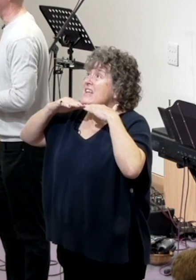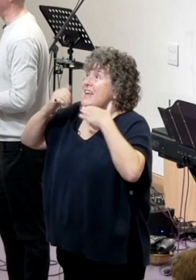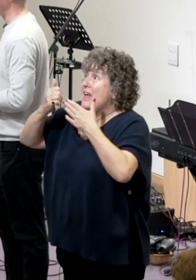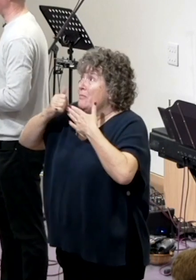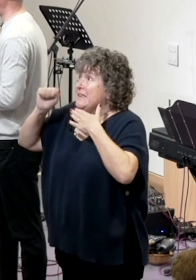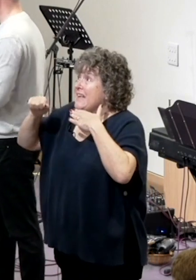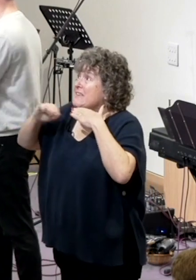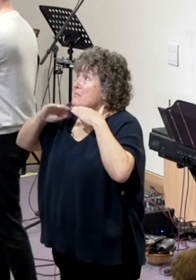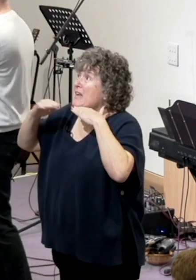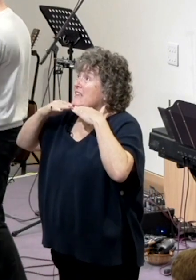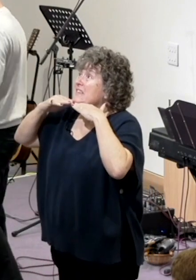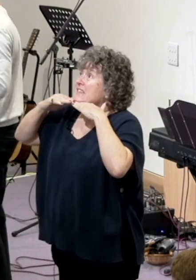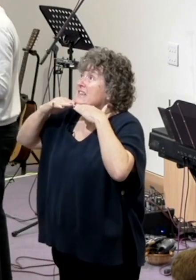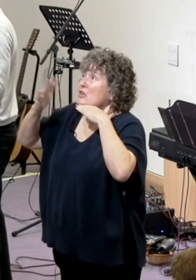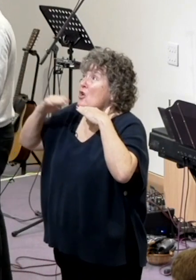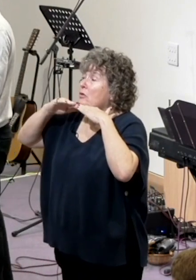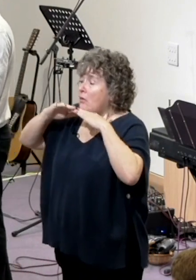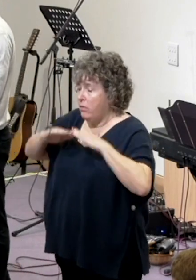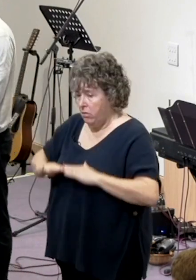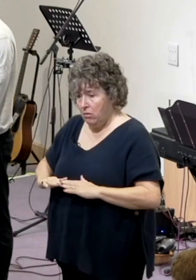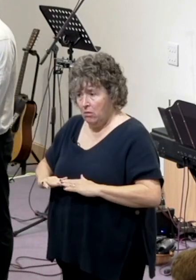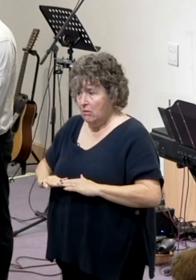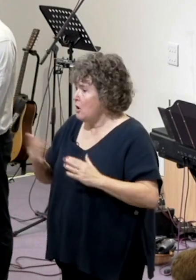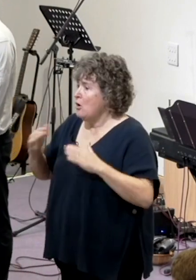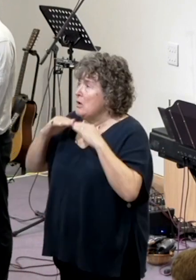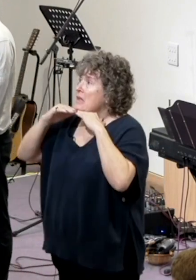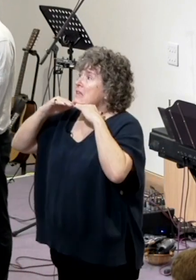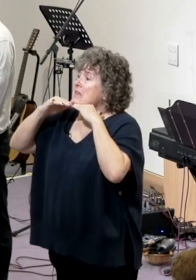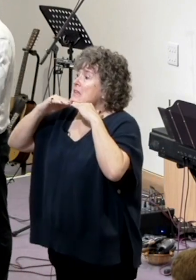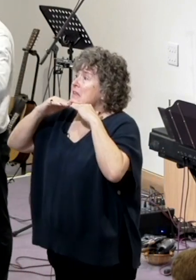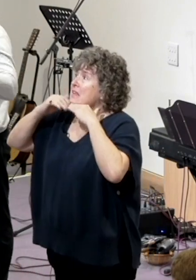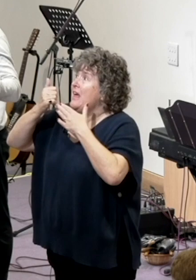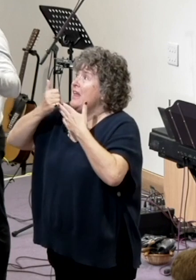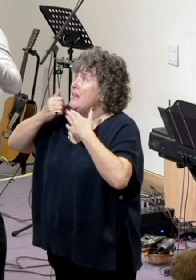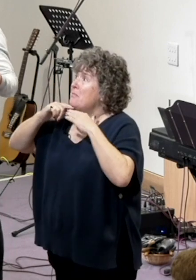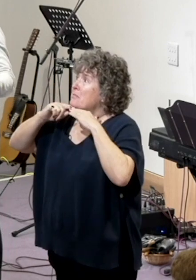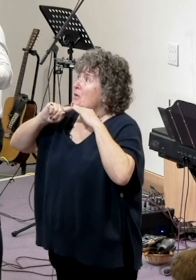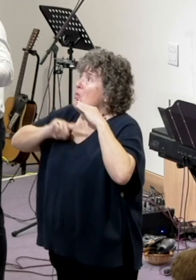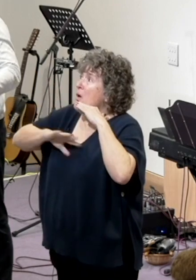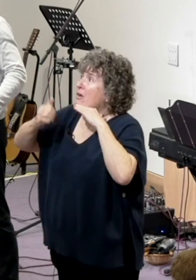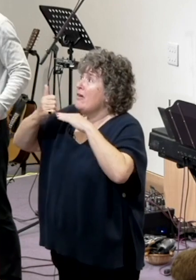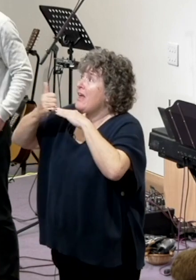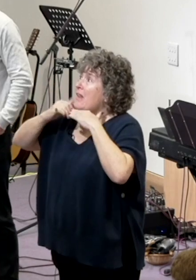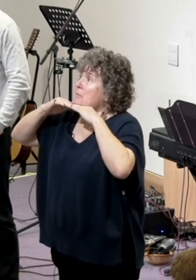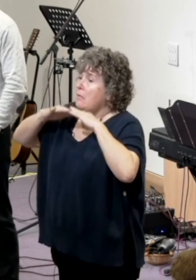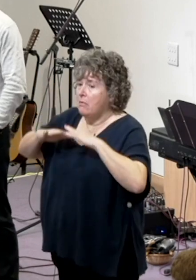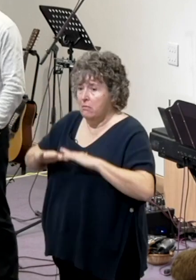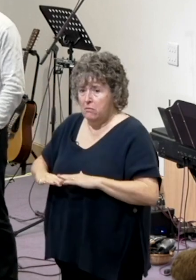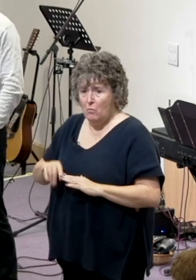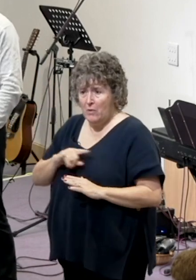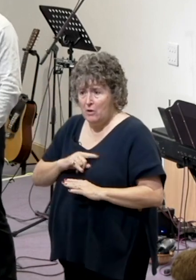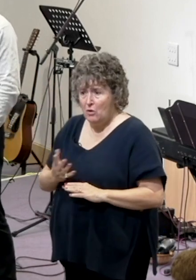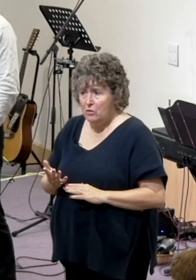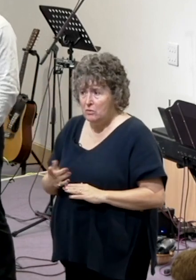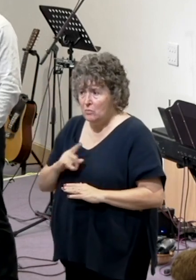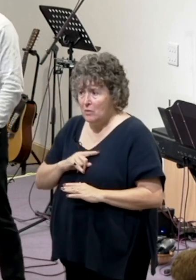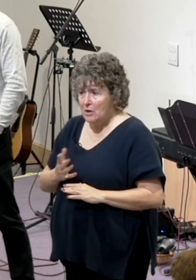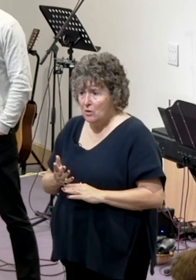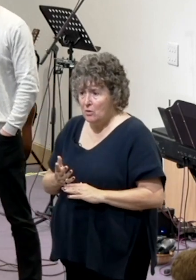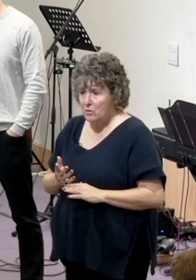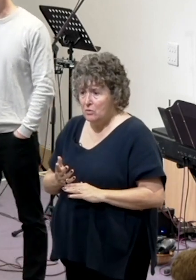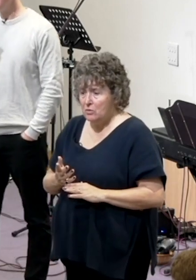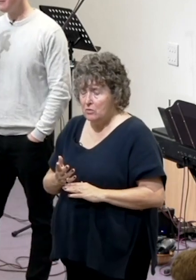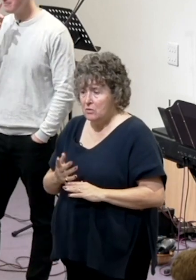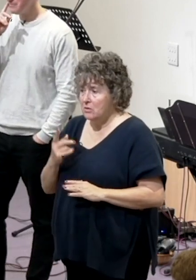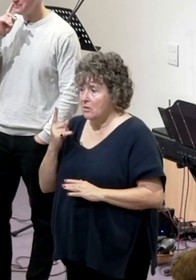water, but he's not rescuing us from this flood. Why isn't God doing more to help us? And then